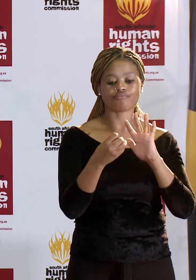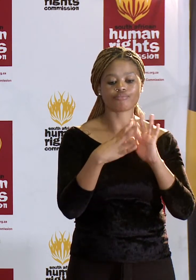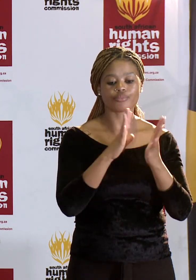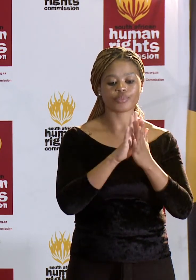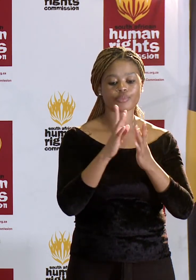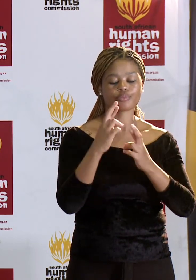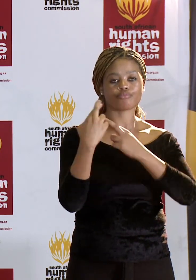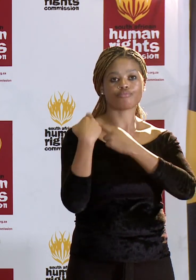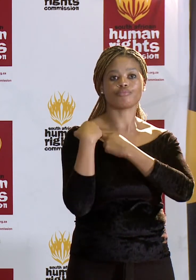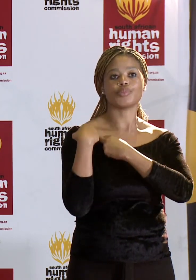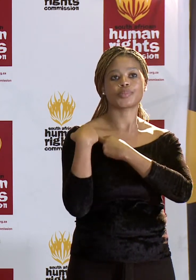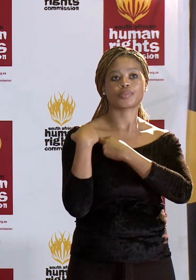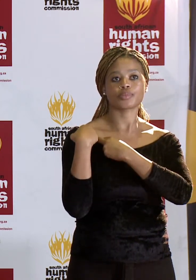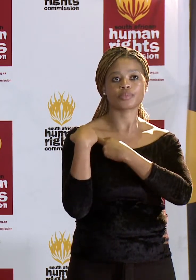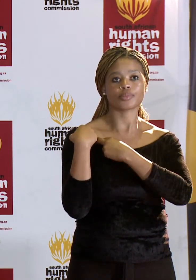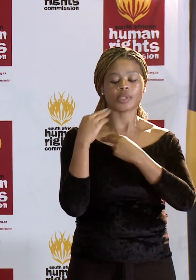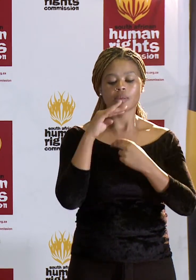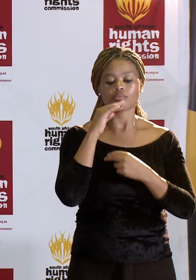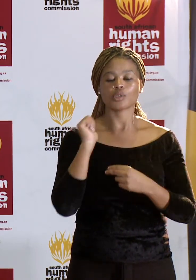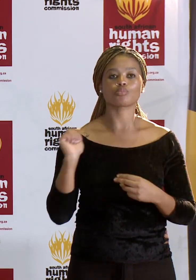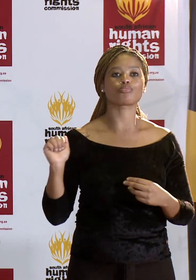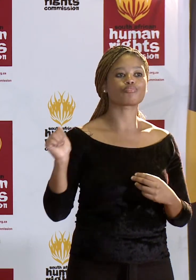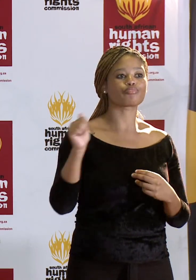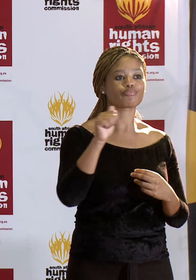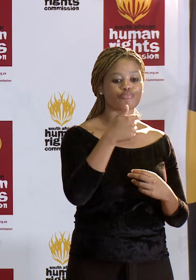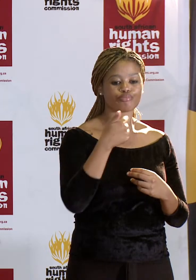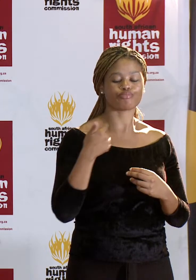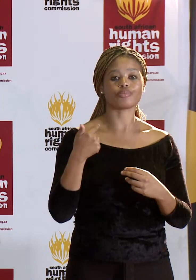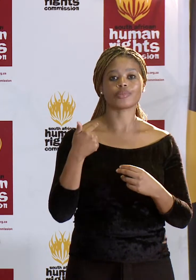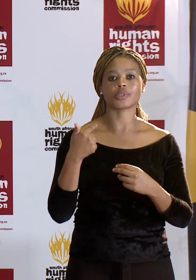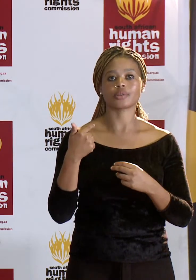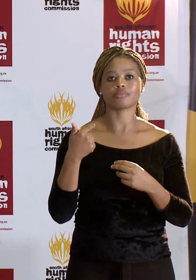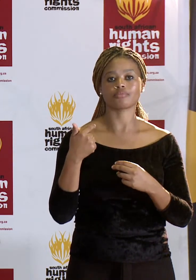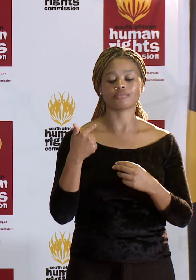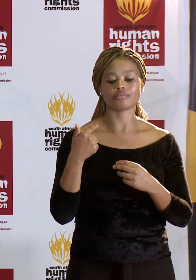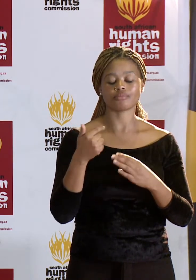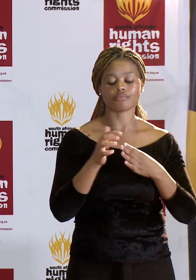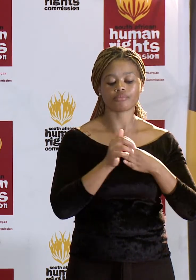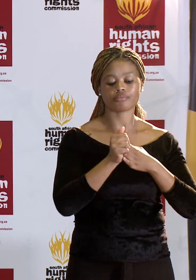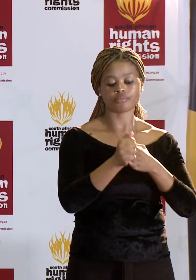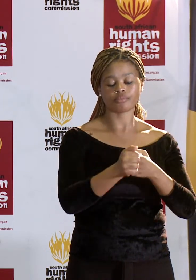media responsibly, it's everyone's charter. It's everyone's